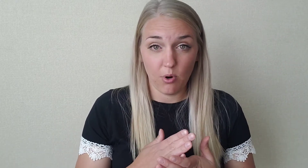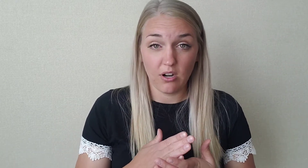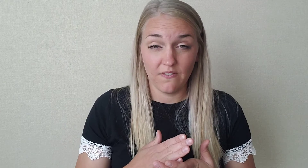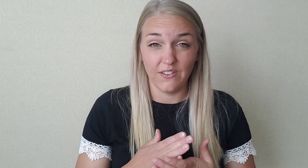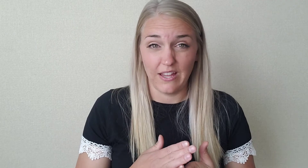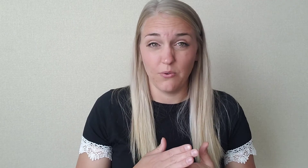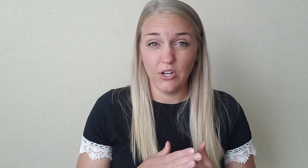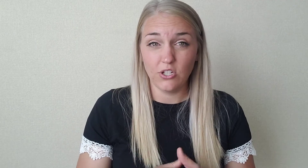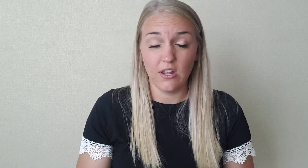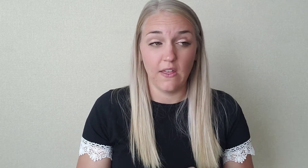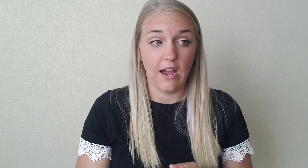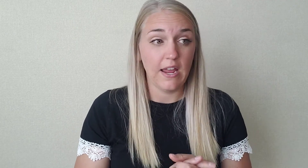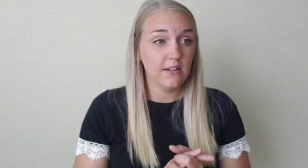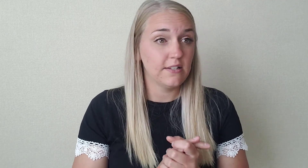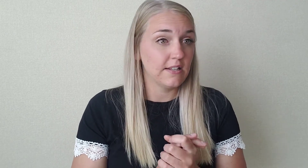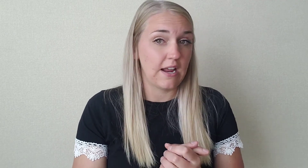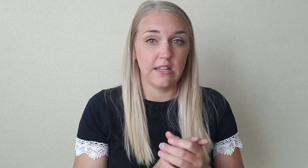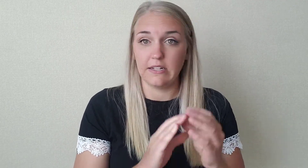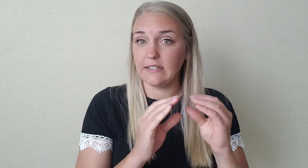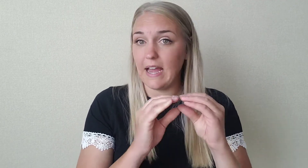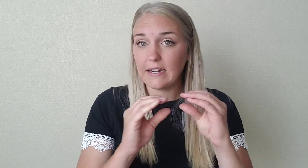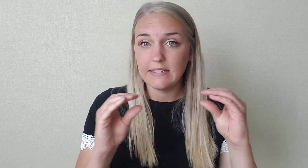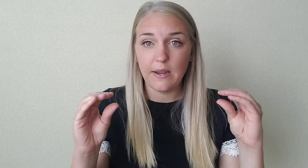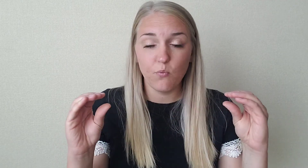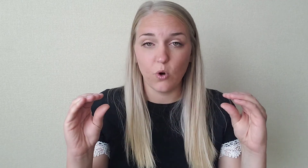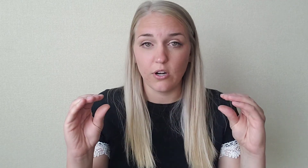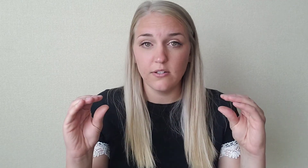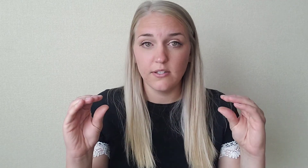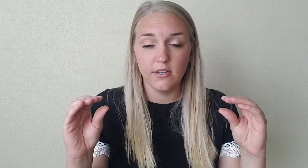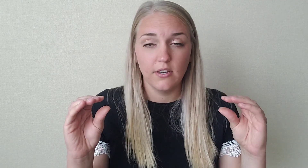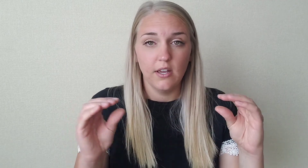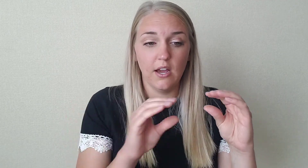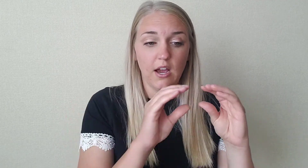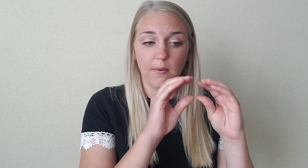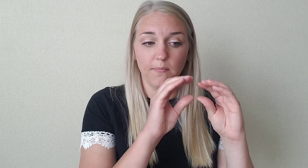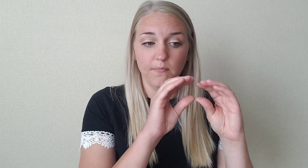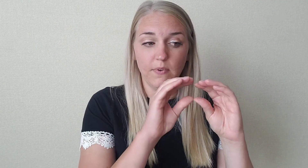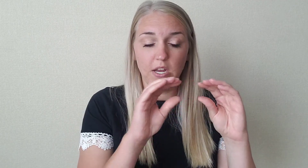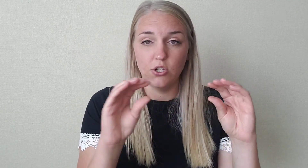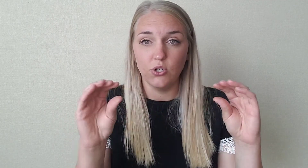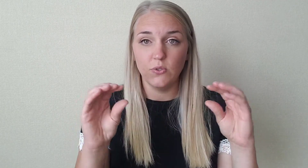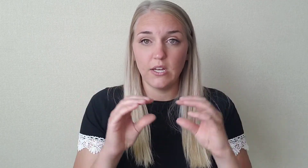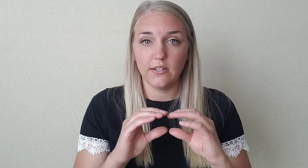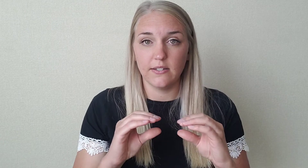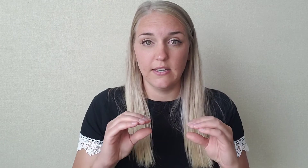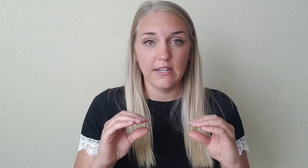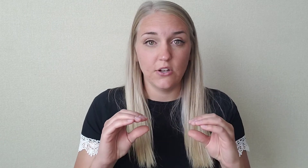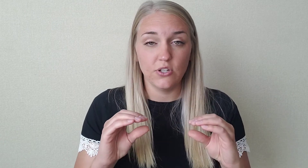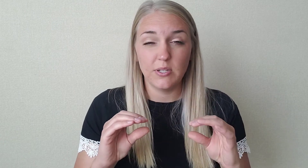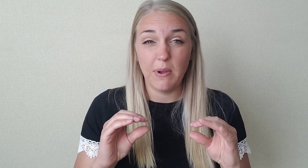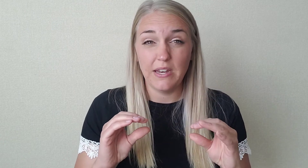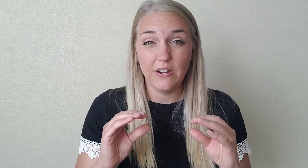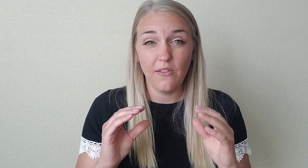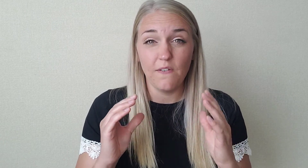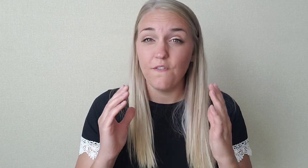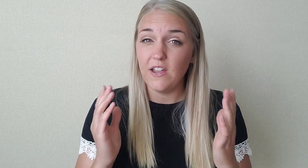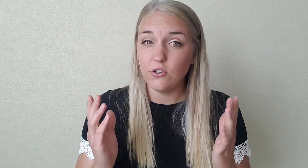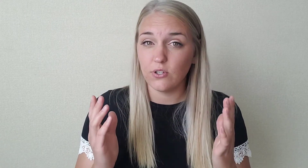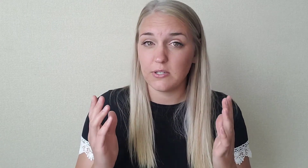part of the language, and that I could sign the exact same words in 2 sentences, and just depending on the facial